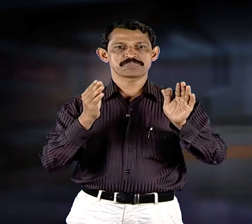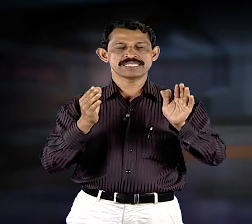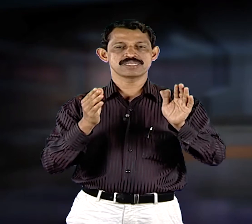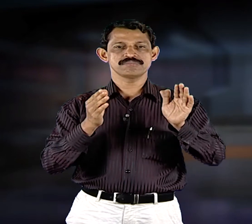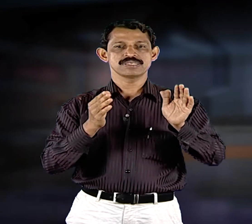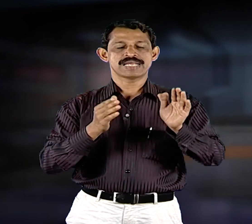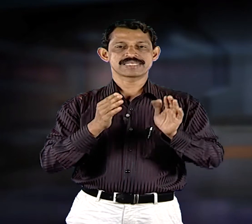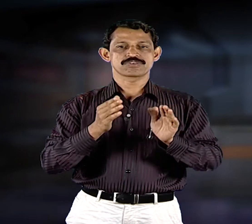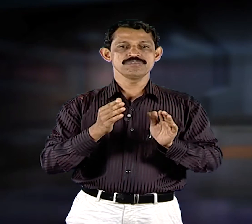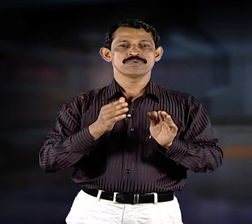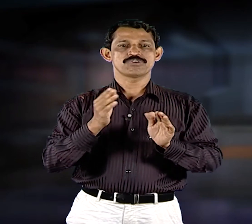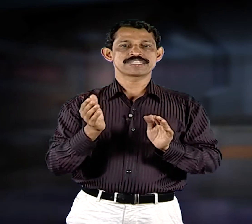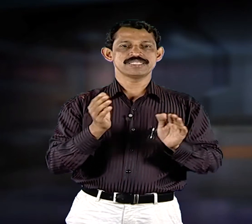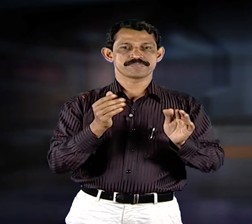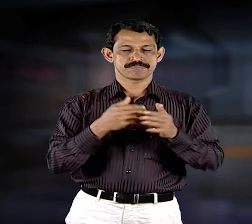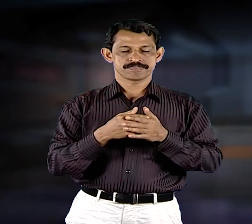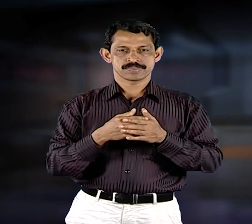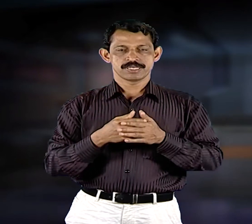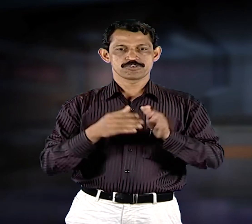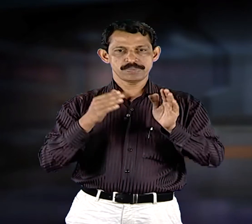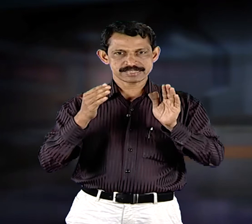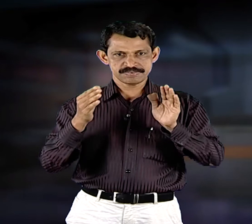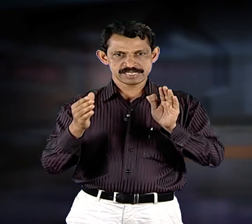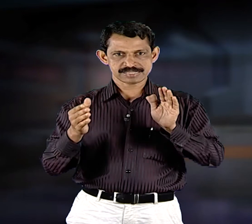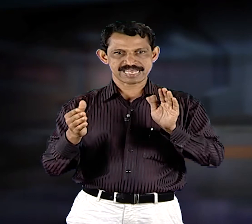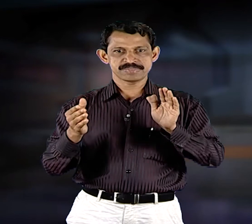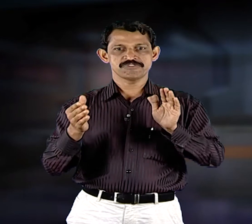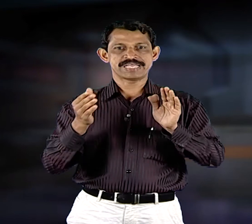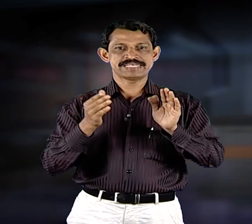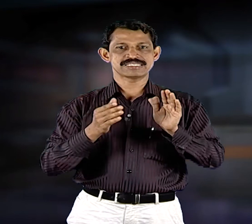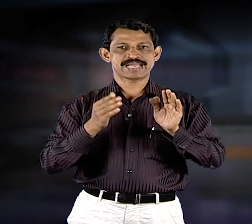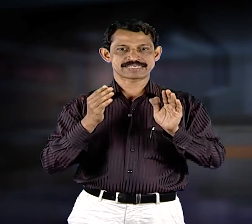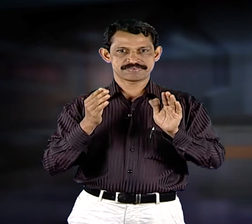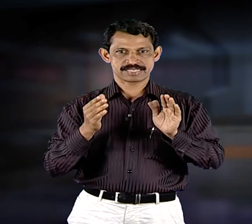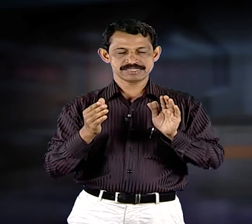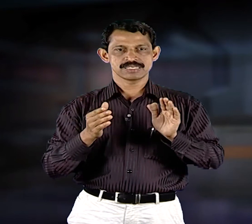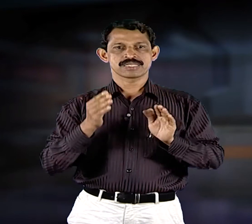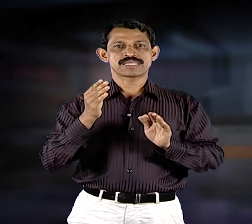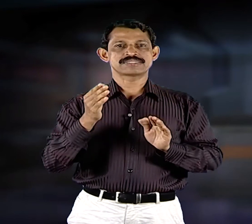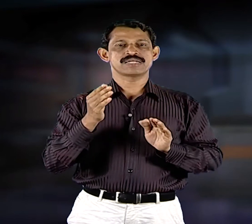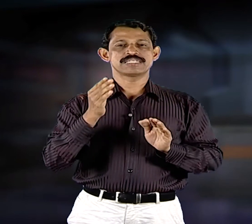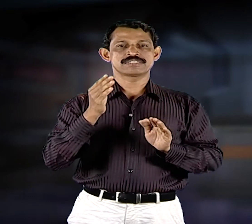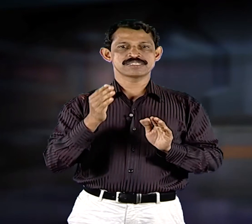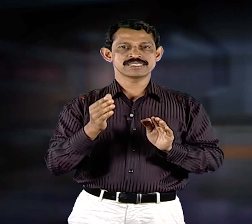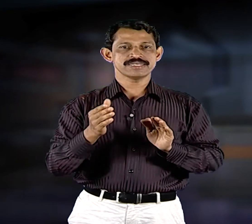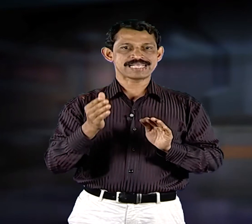complete them as a group or a team. Group activities can be various activities that are interesting as well